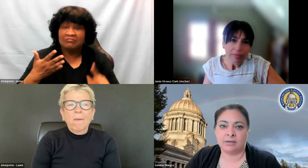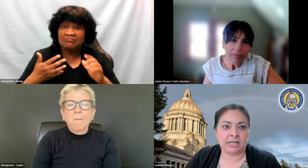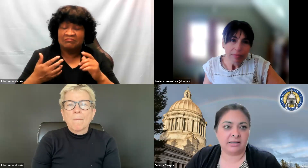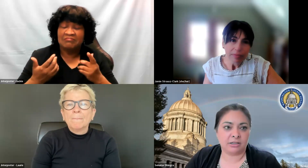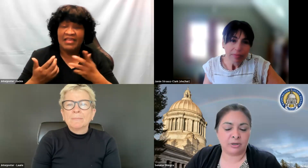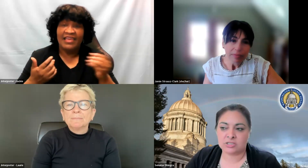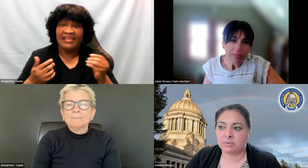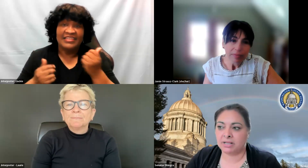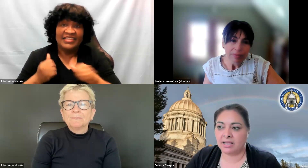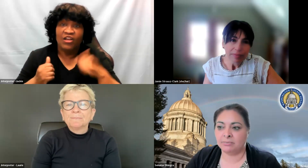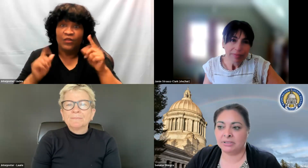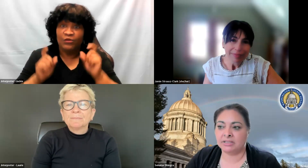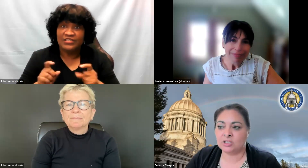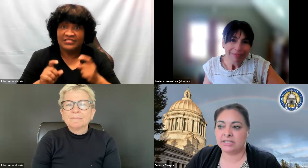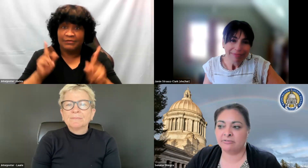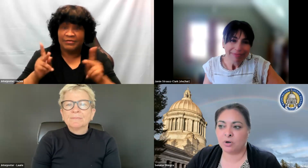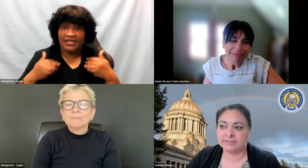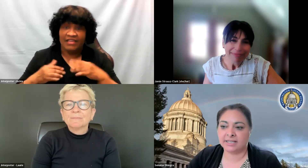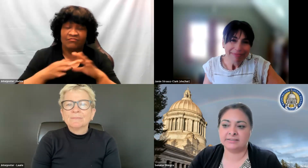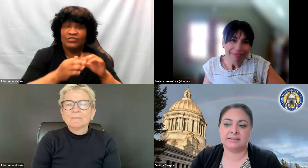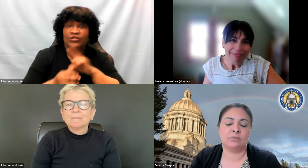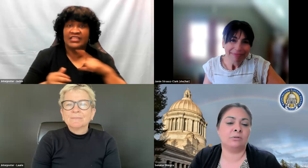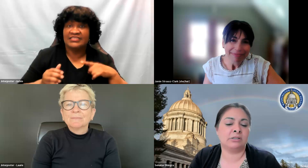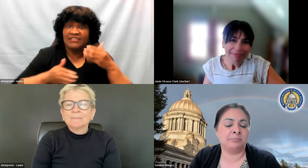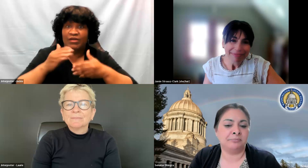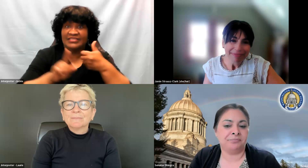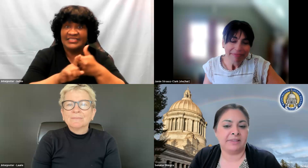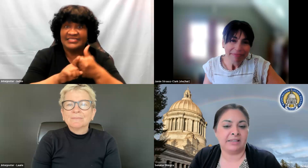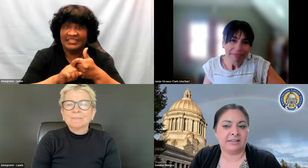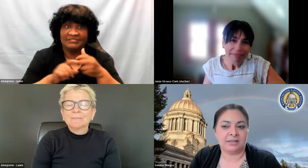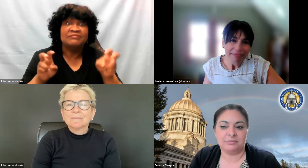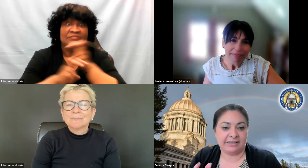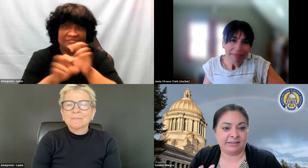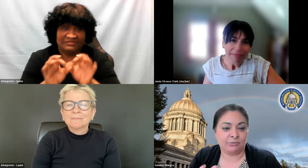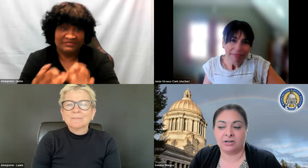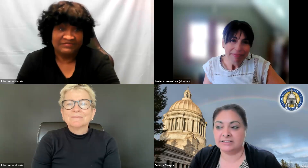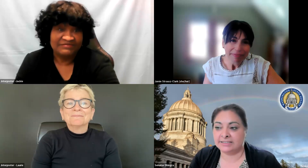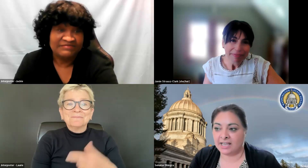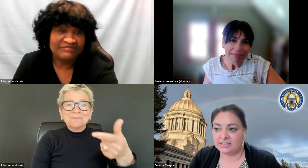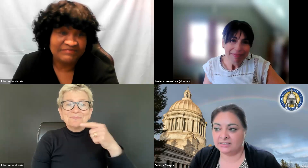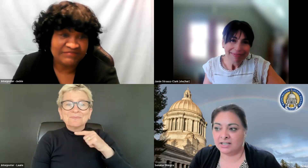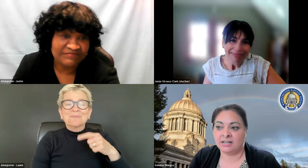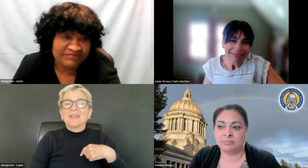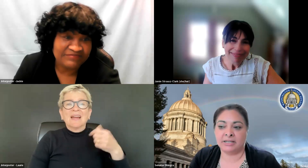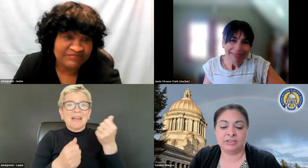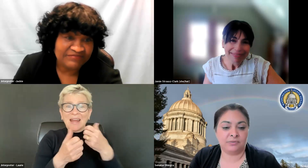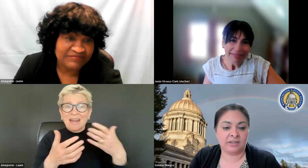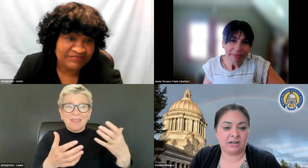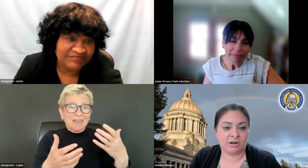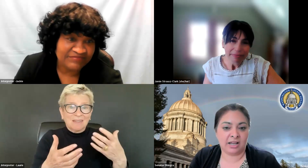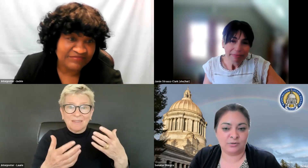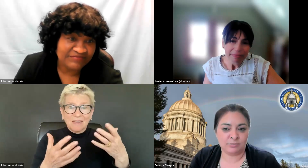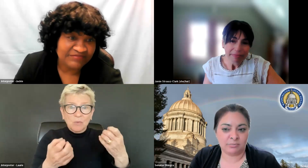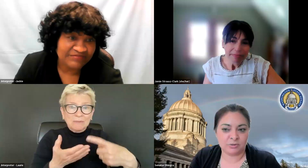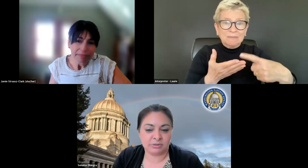and any other questions people have about the legislative process or anything in regards to that. I do